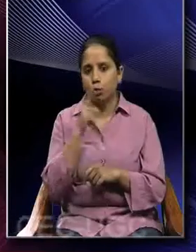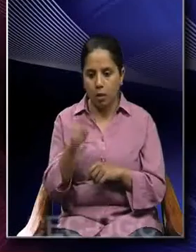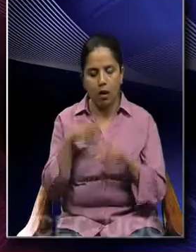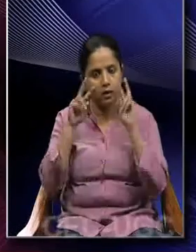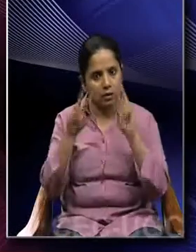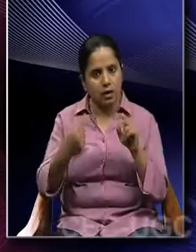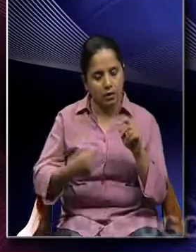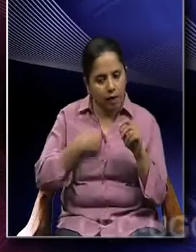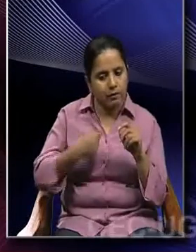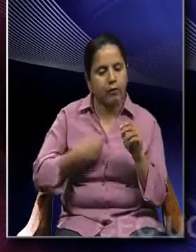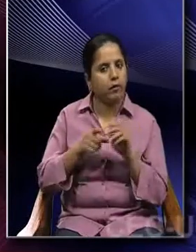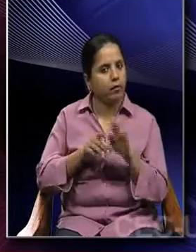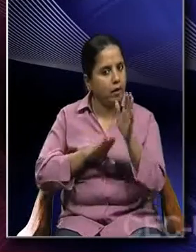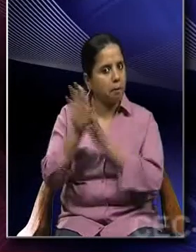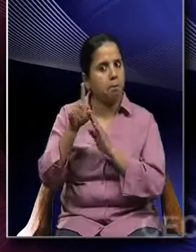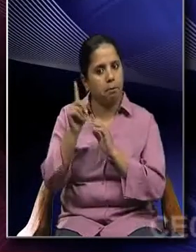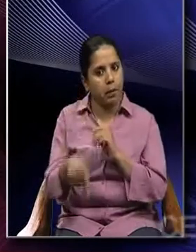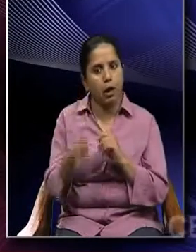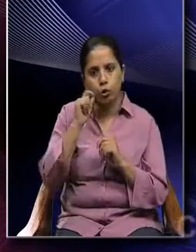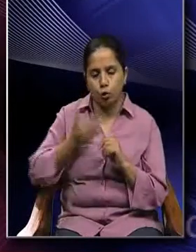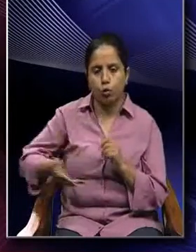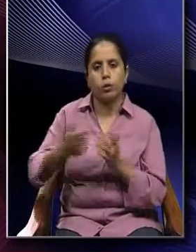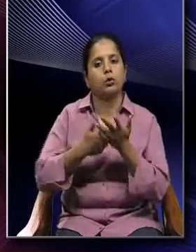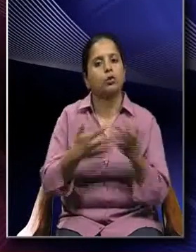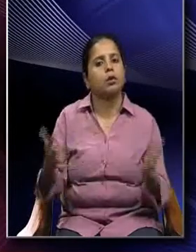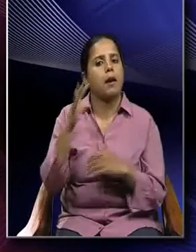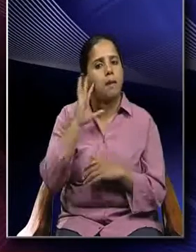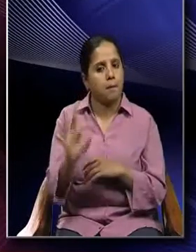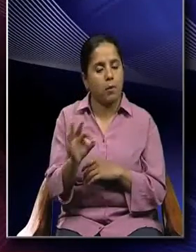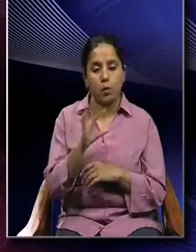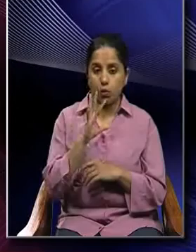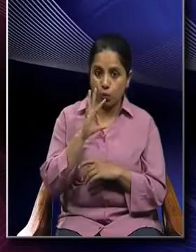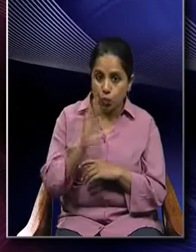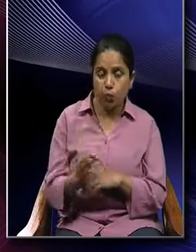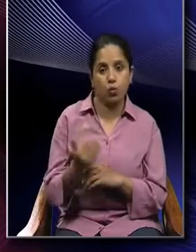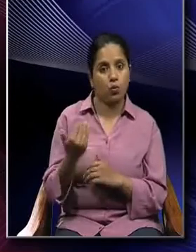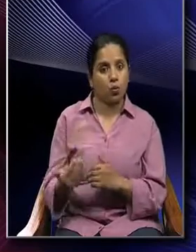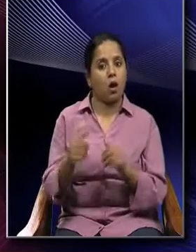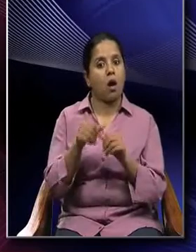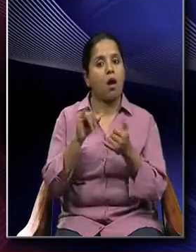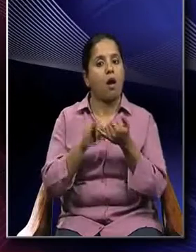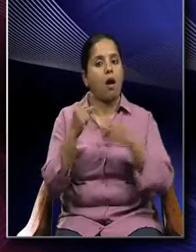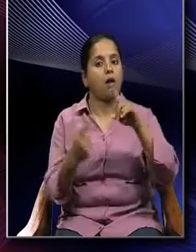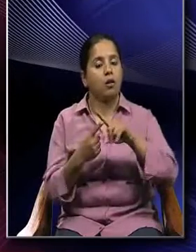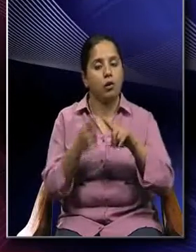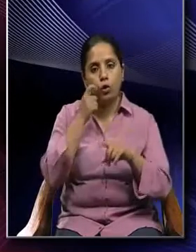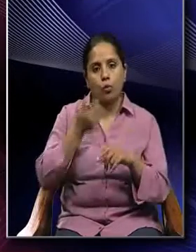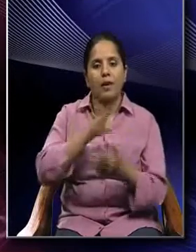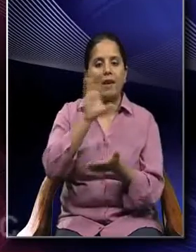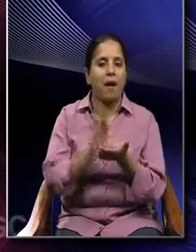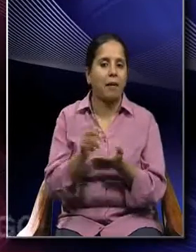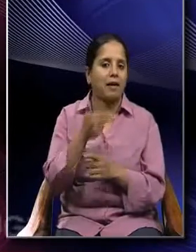self and self-development of the human resources, which are actually the real asset, or we call them human capital